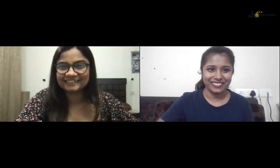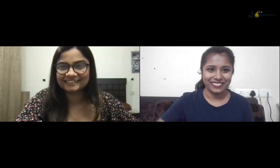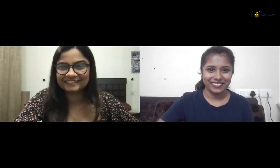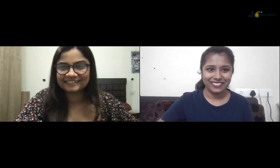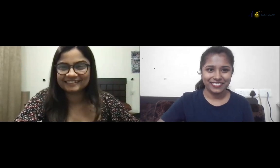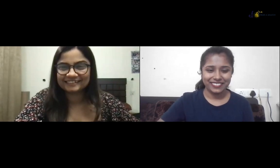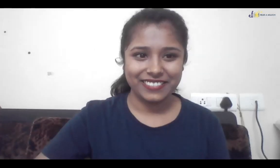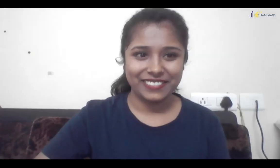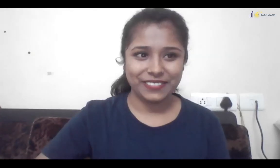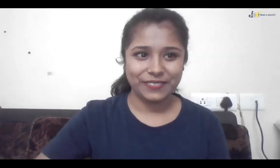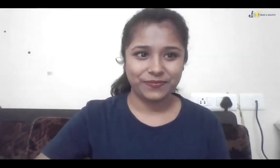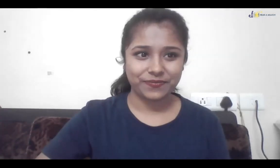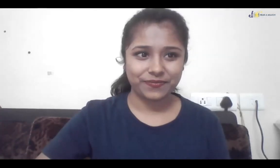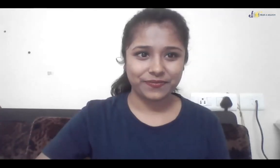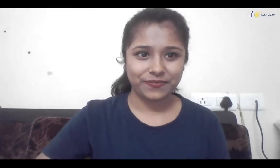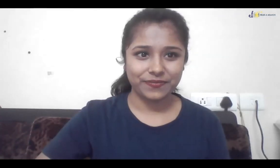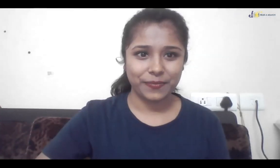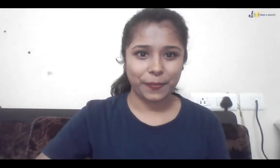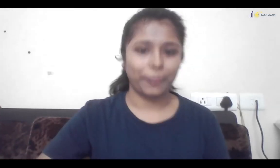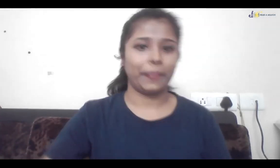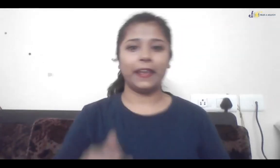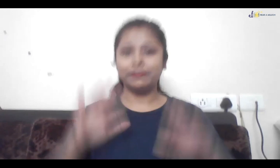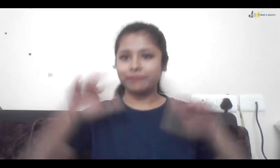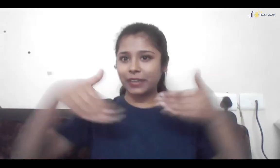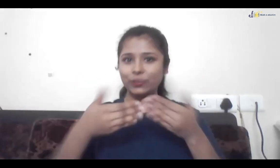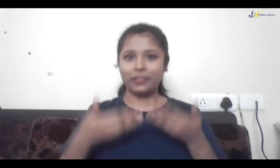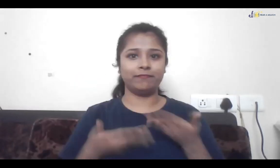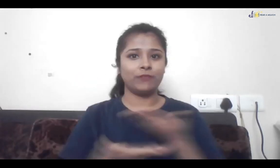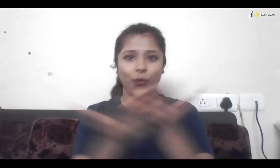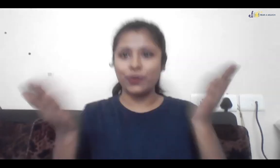Nikita. Okay, thank you.